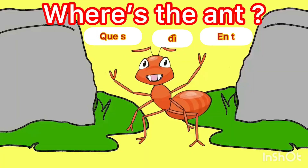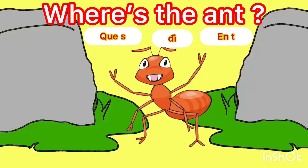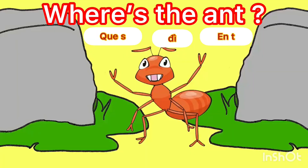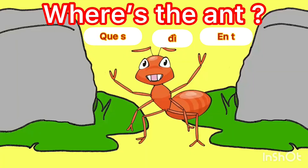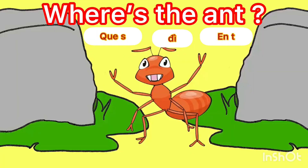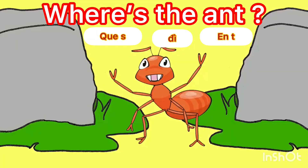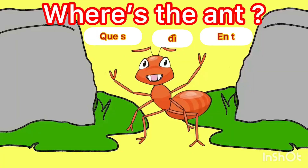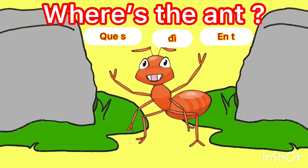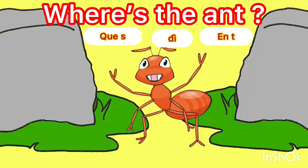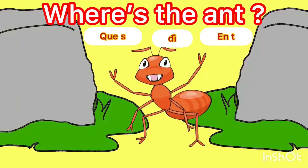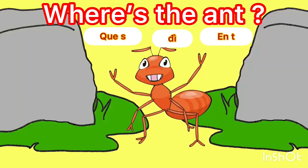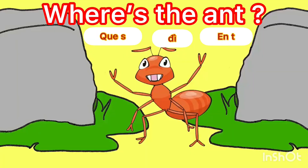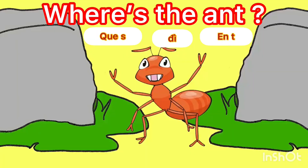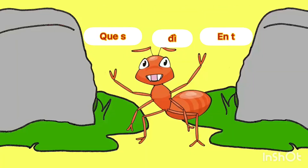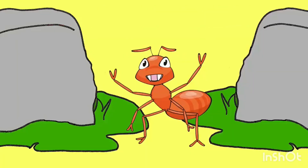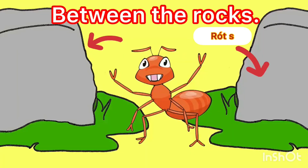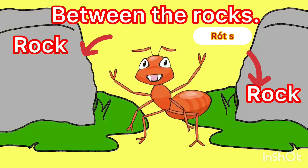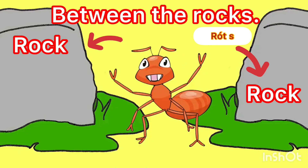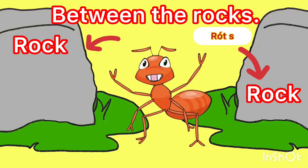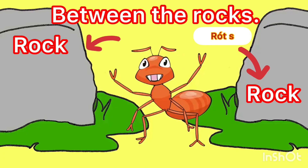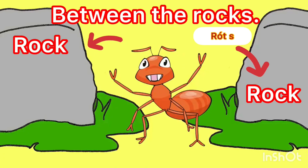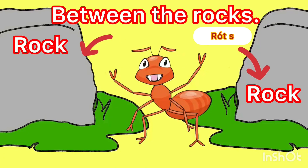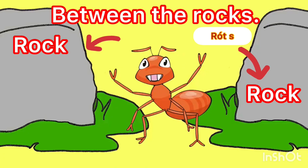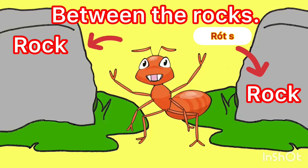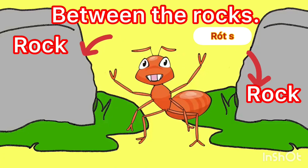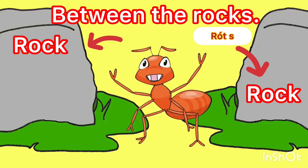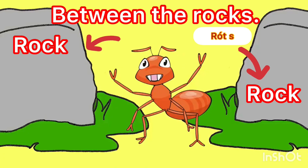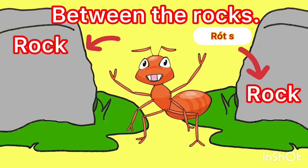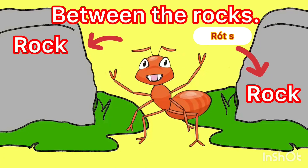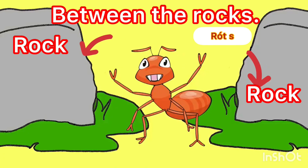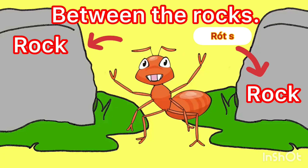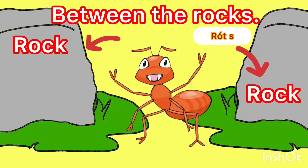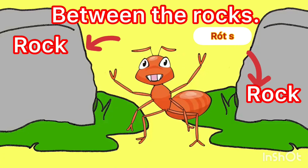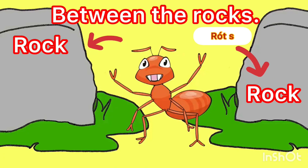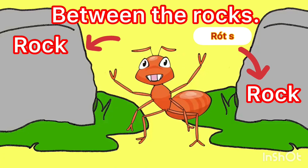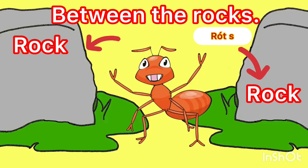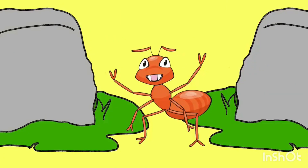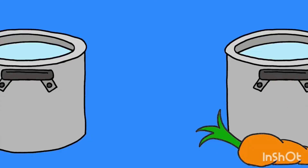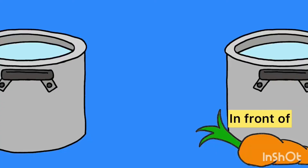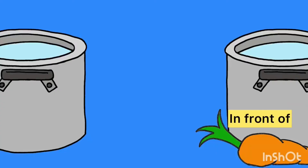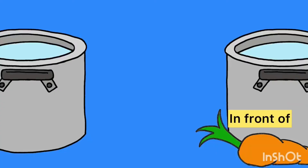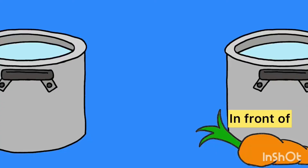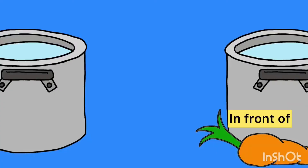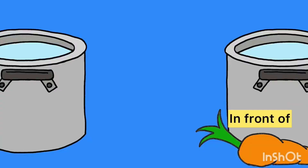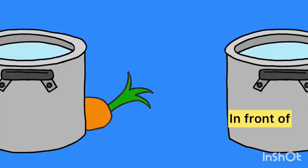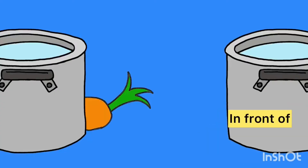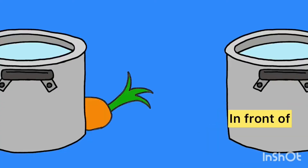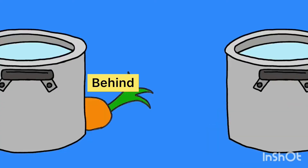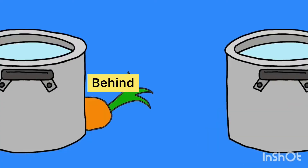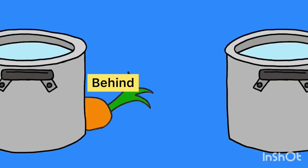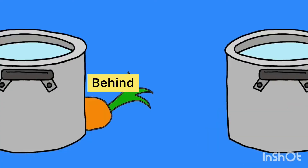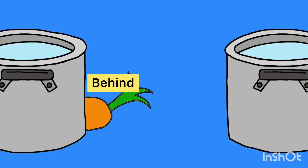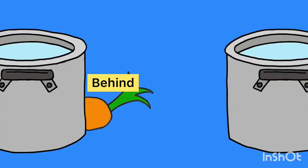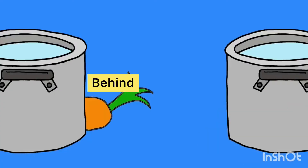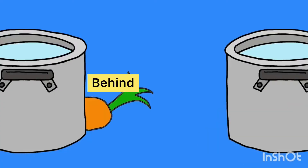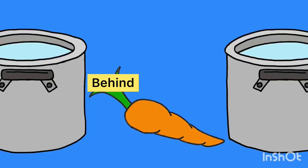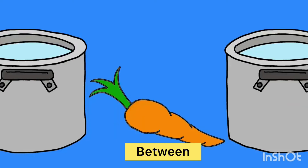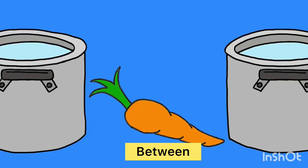Where's the ant? Between the rocks. In front of, behind,